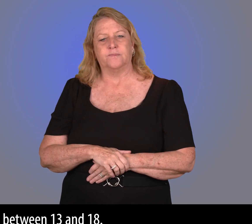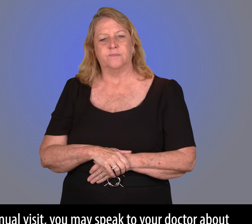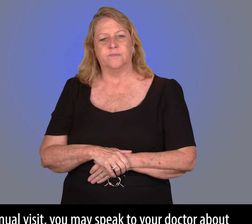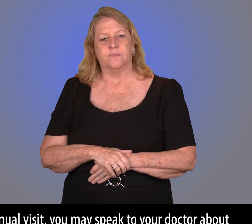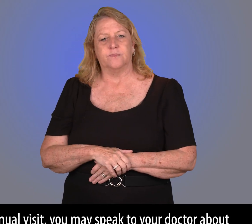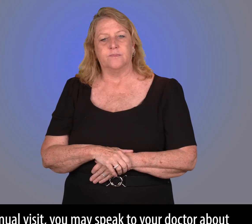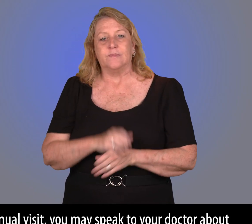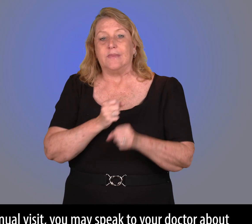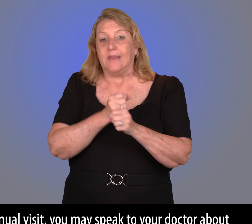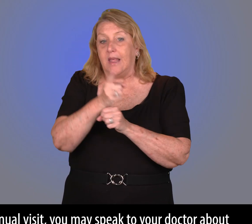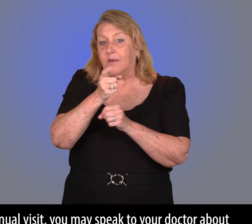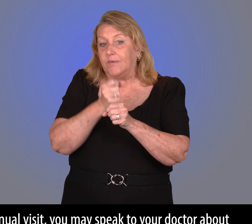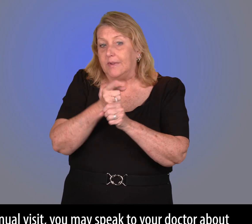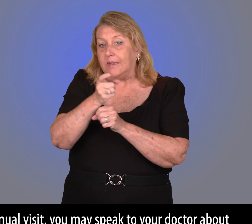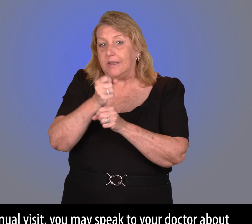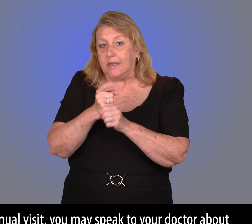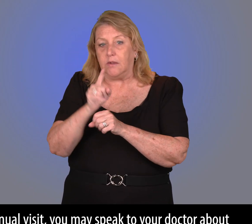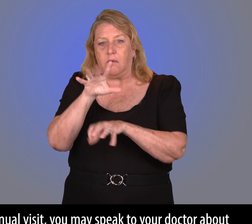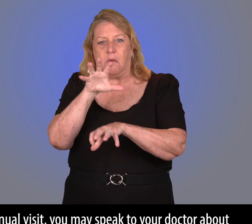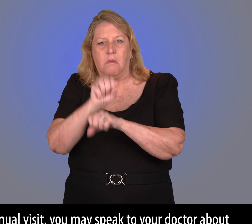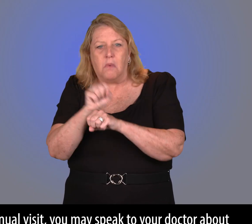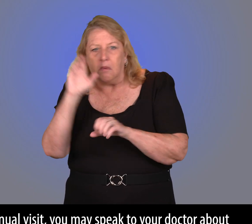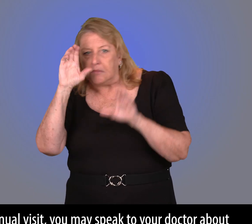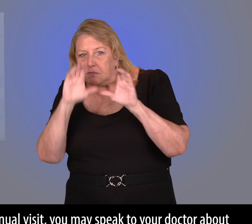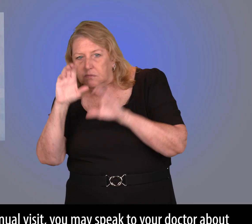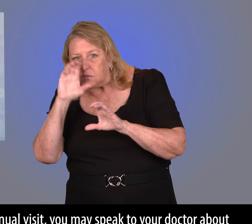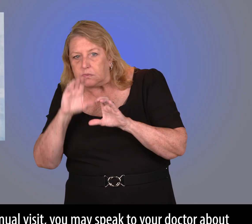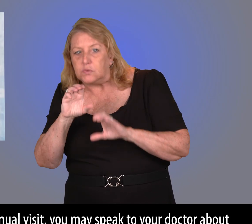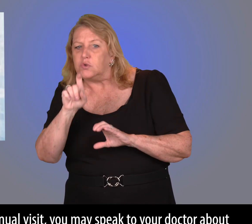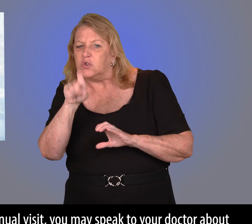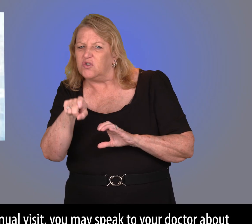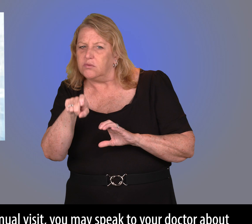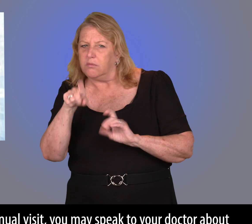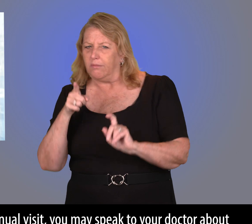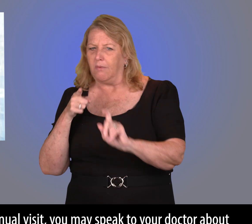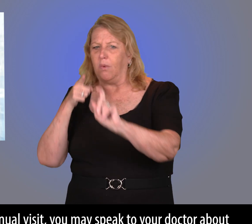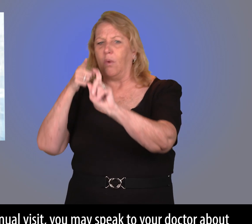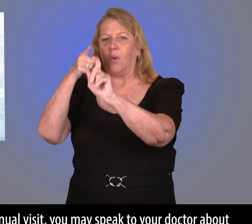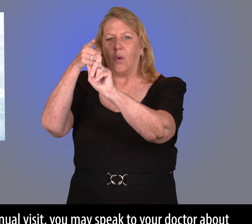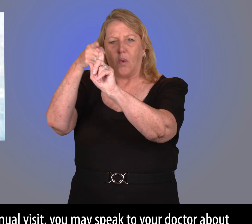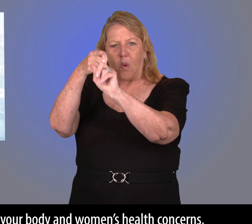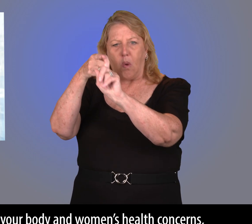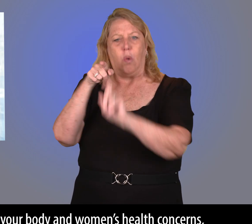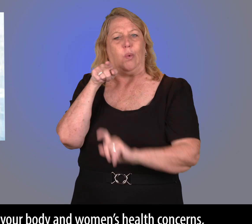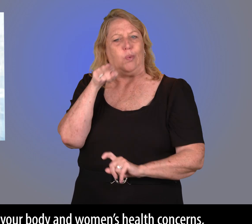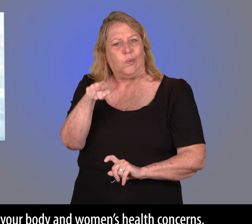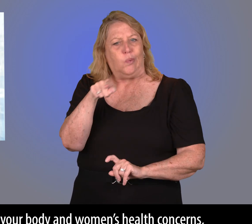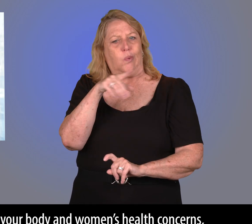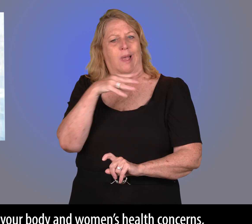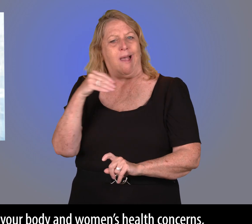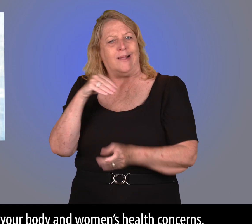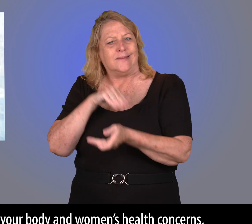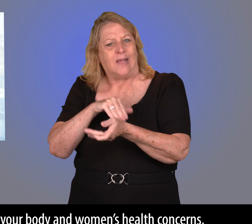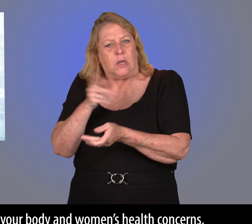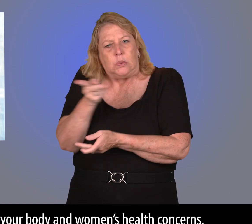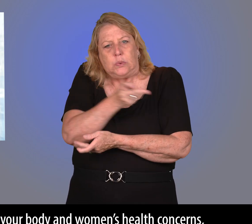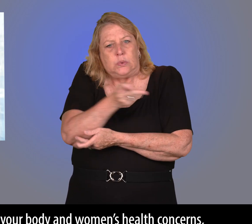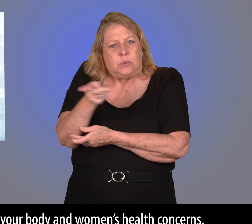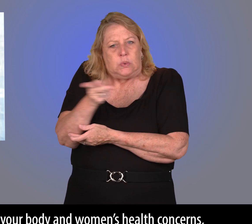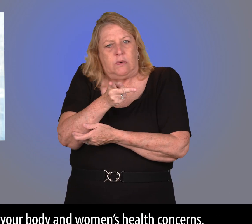When you come to an annual visit, you may speak to your doctor about anything related to your body and women's